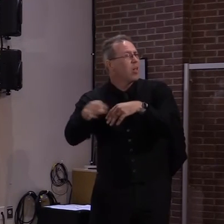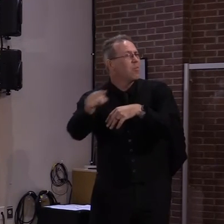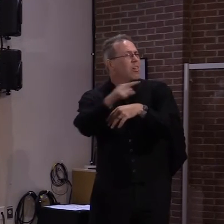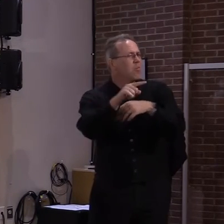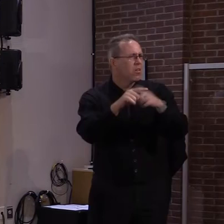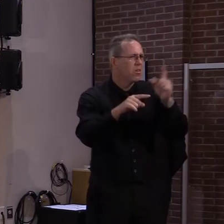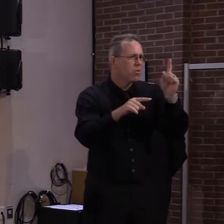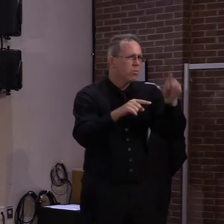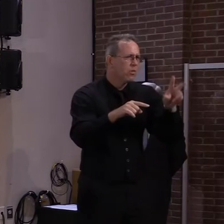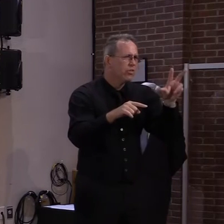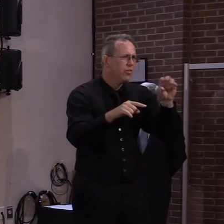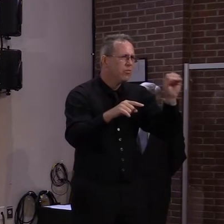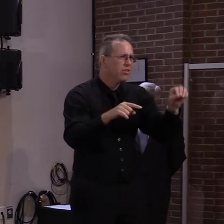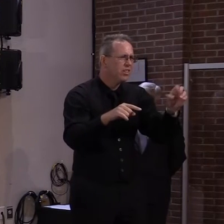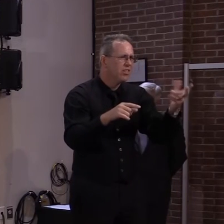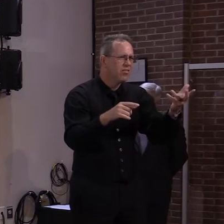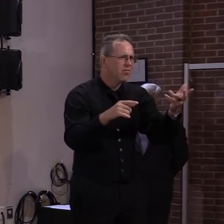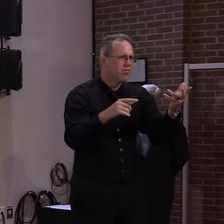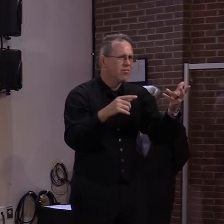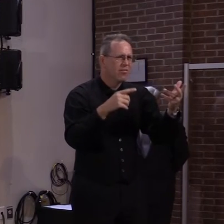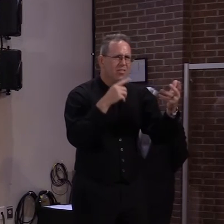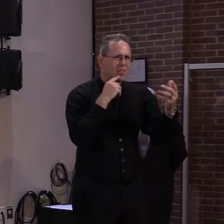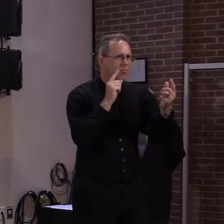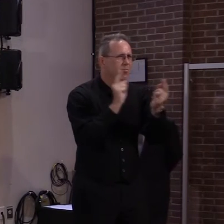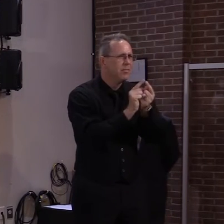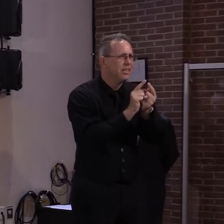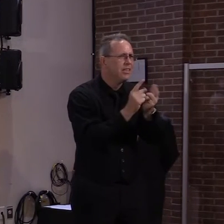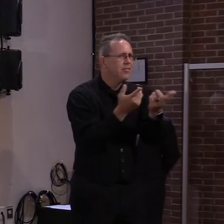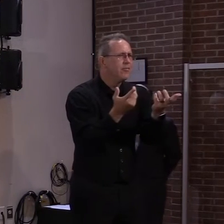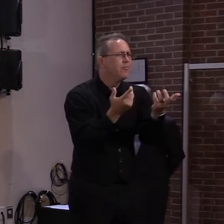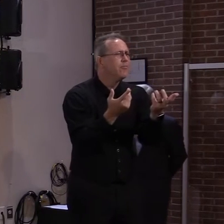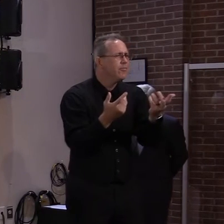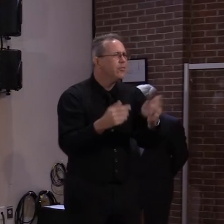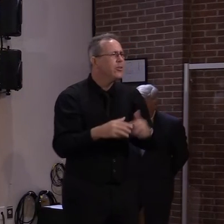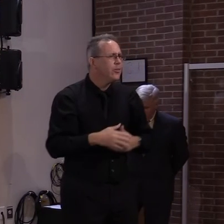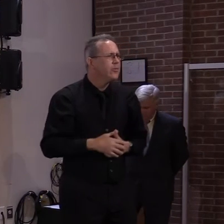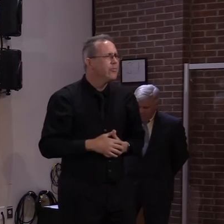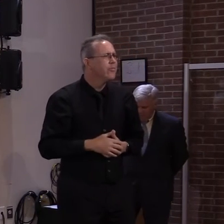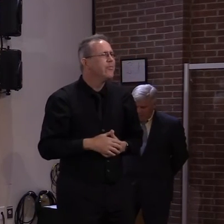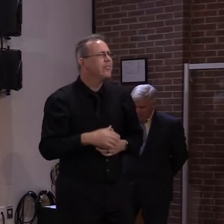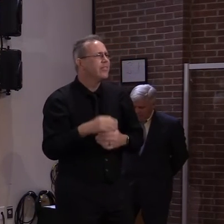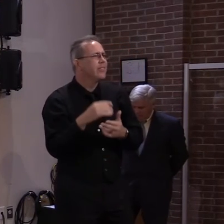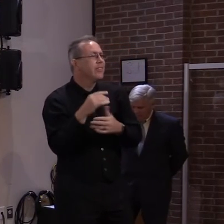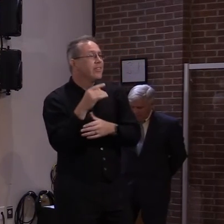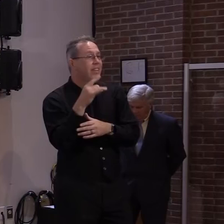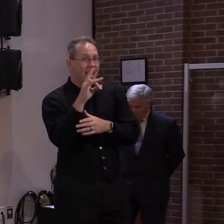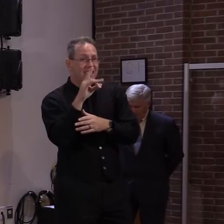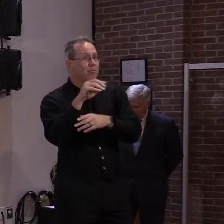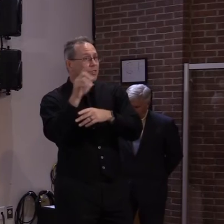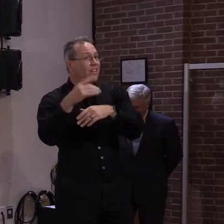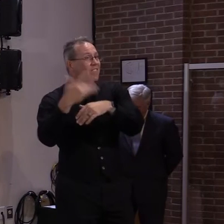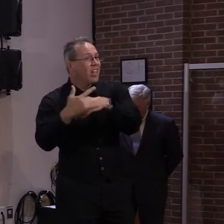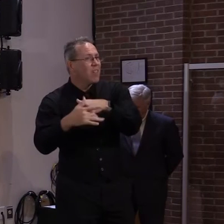over 60,000 housing units. Governor, I'm wondering if you can clarify